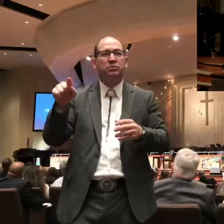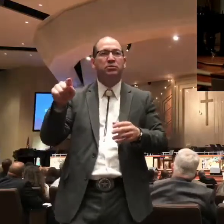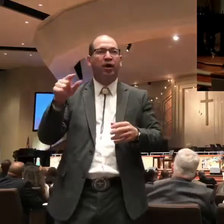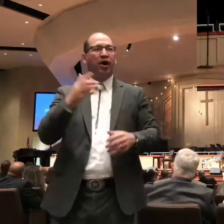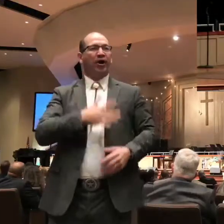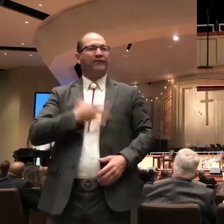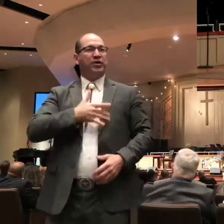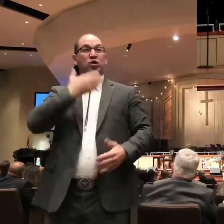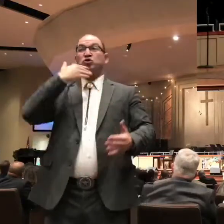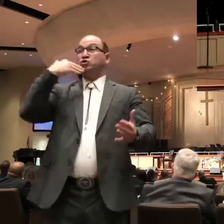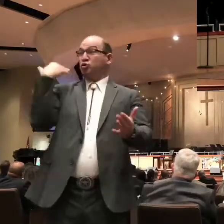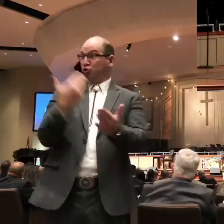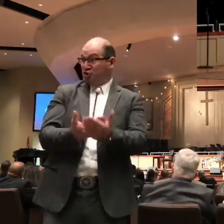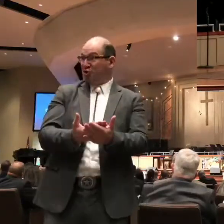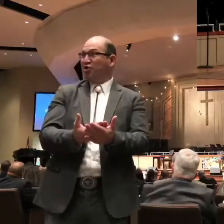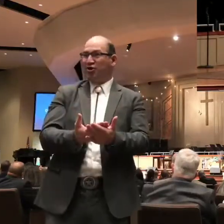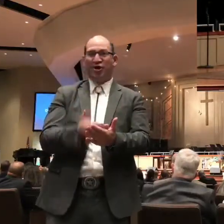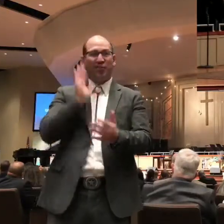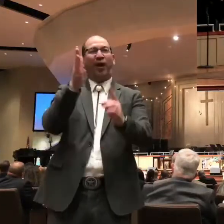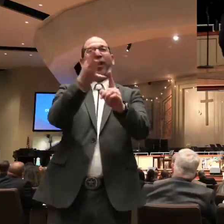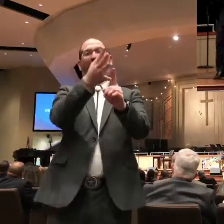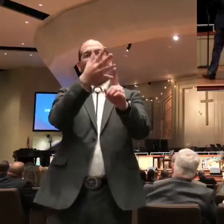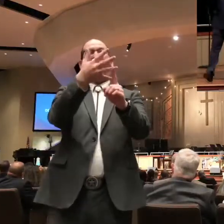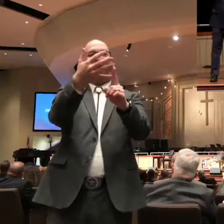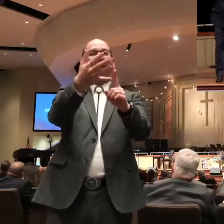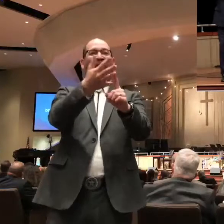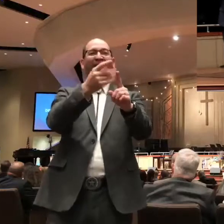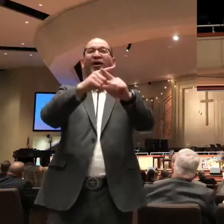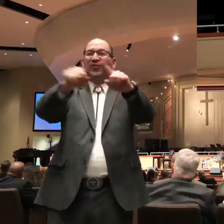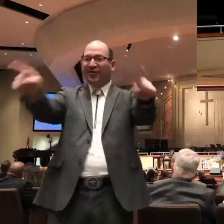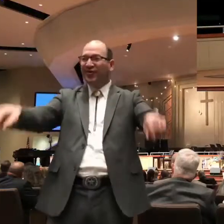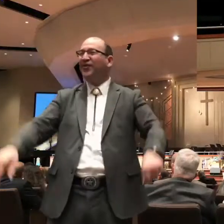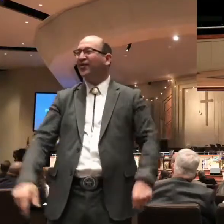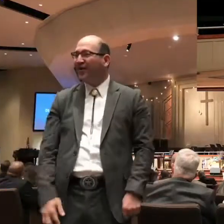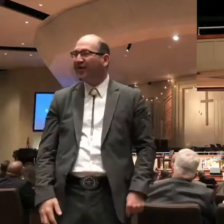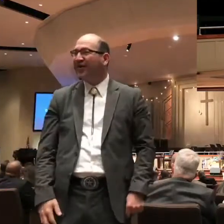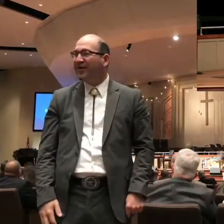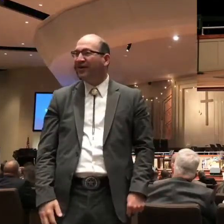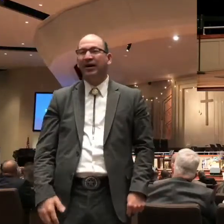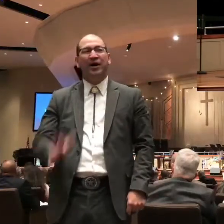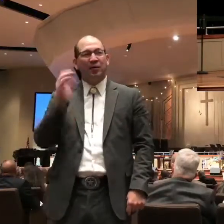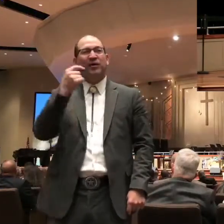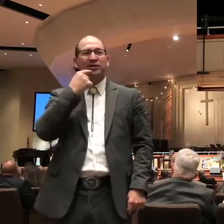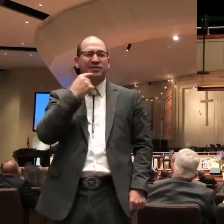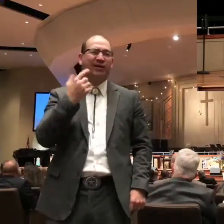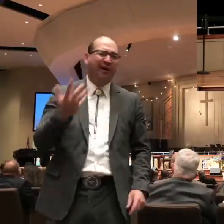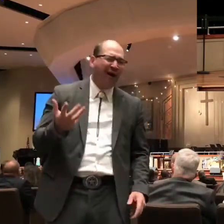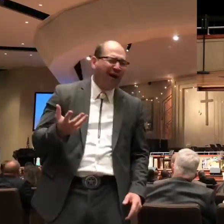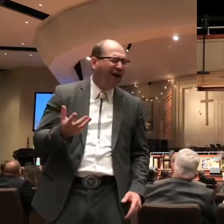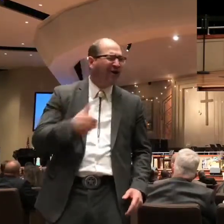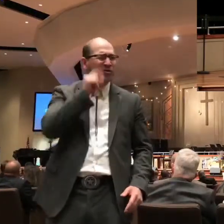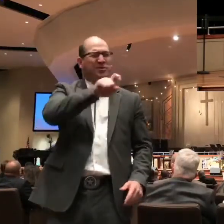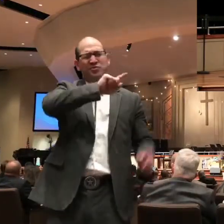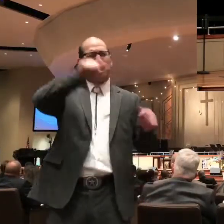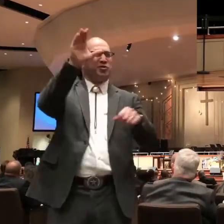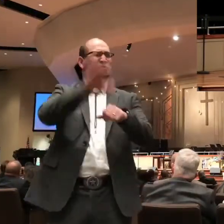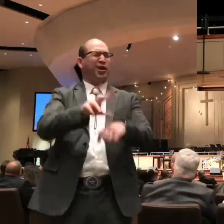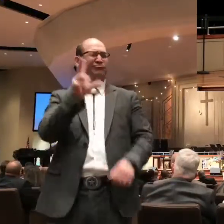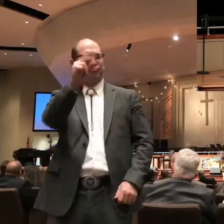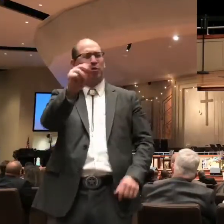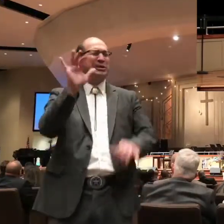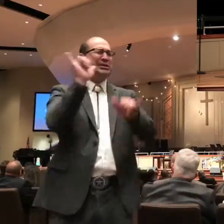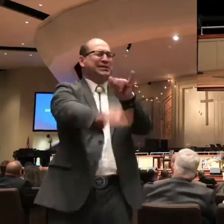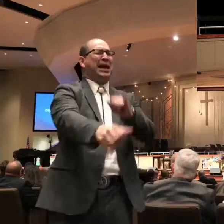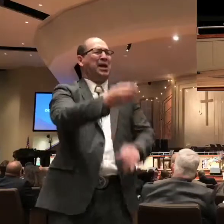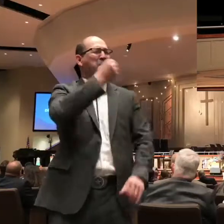some false teacher that's going to tell you that the Christian life is more emotional, it's not such a local church matter. Some false